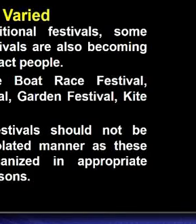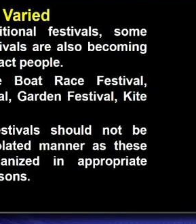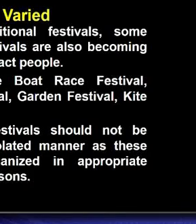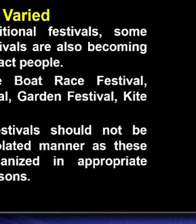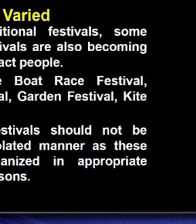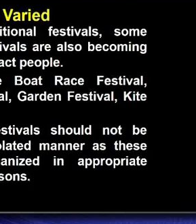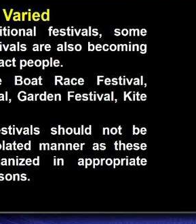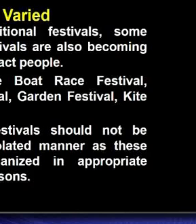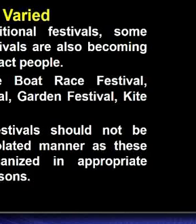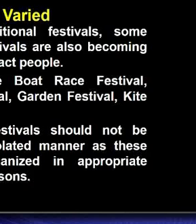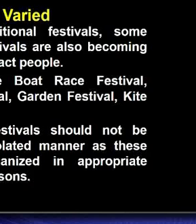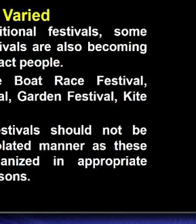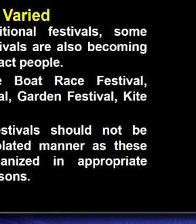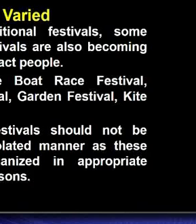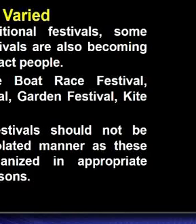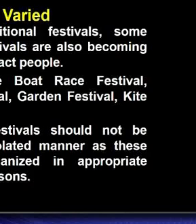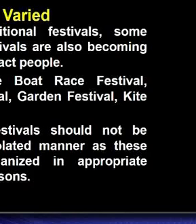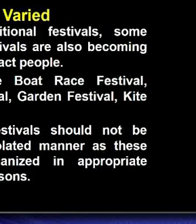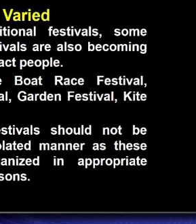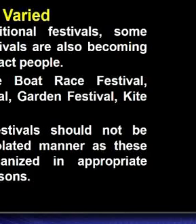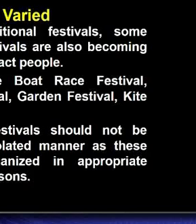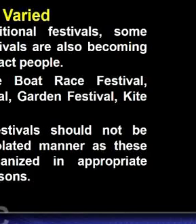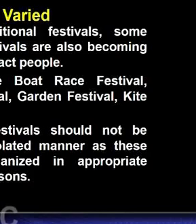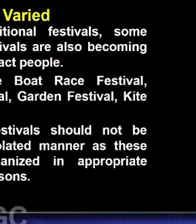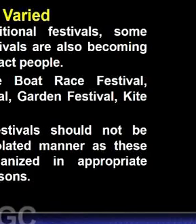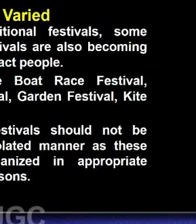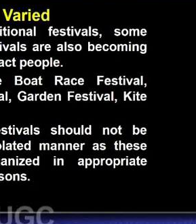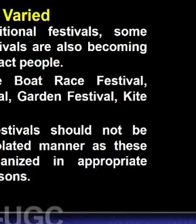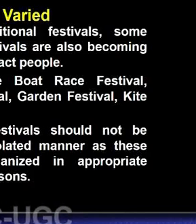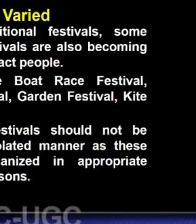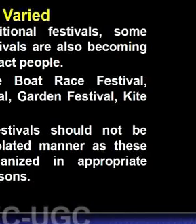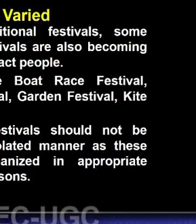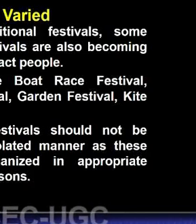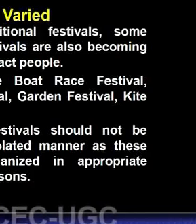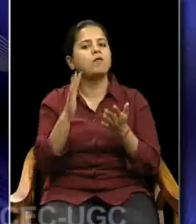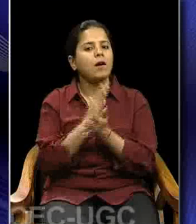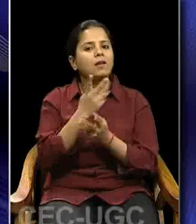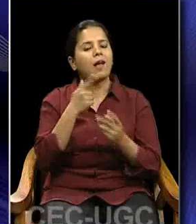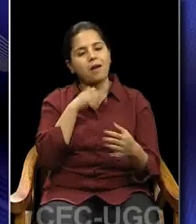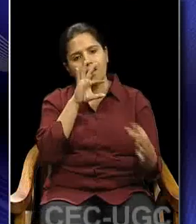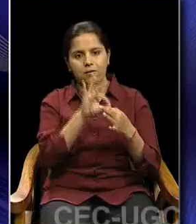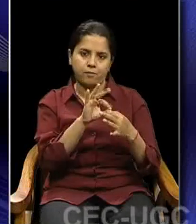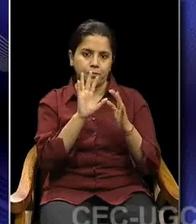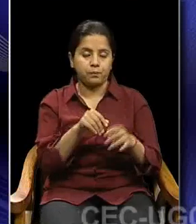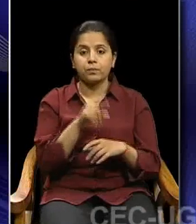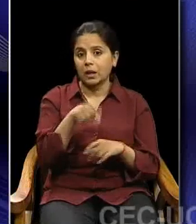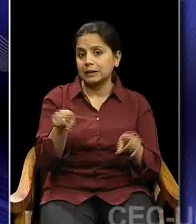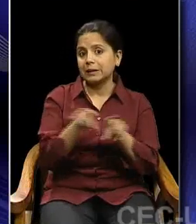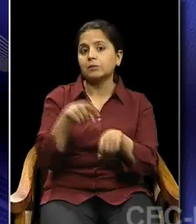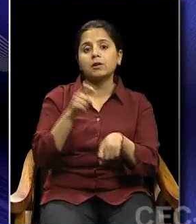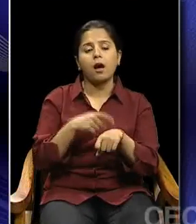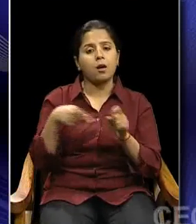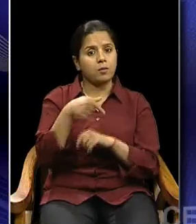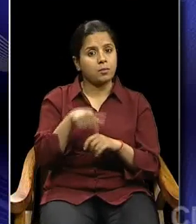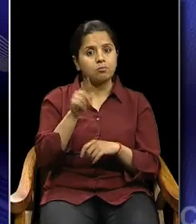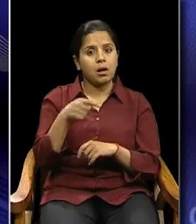they also in a way associate themselves with these kinds of festivals. And but at the same time we also have